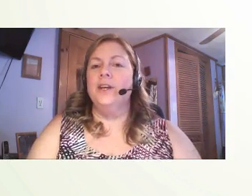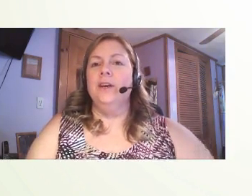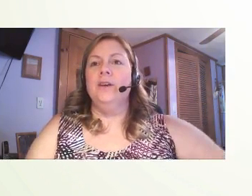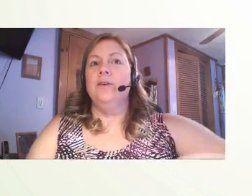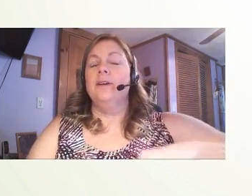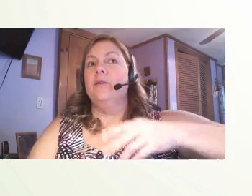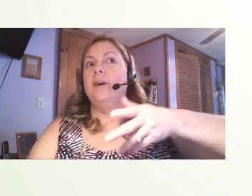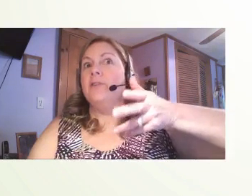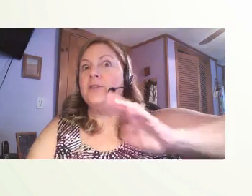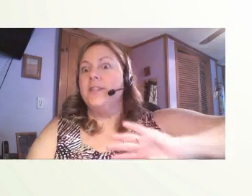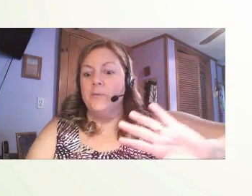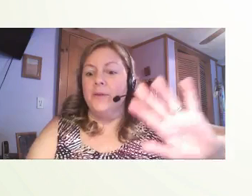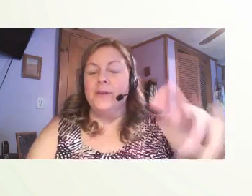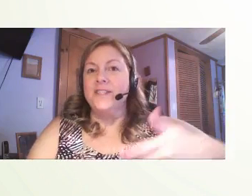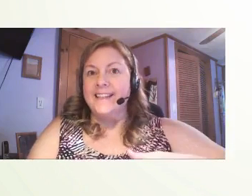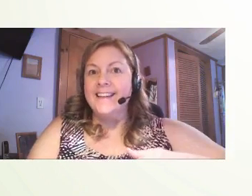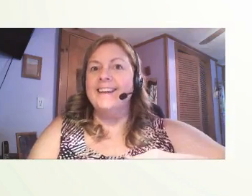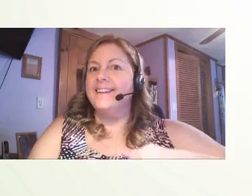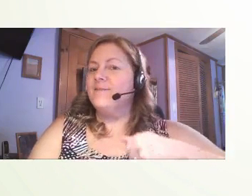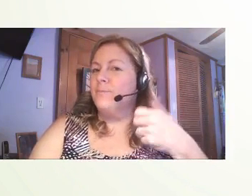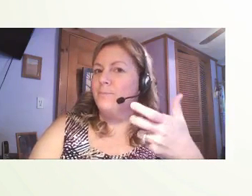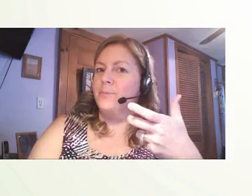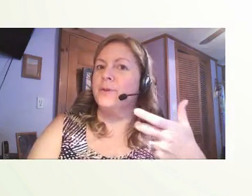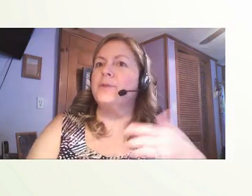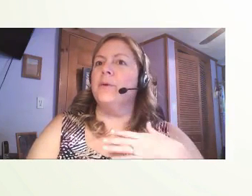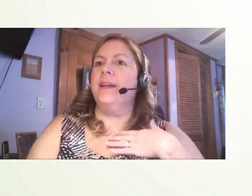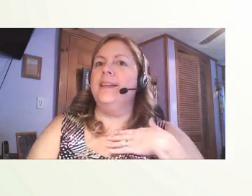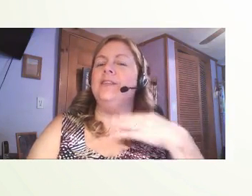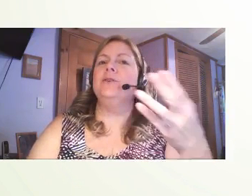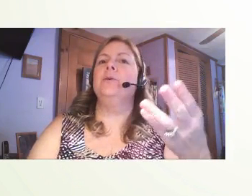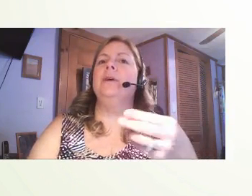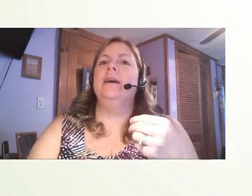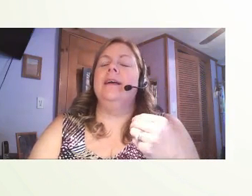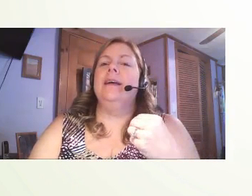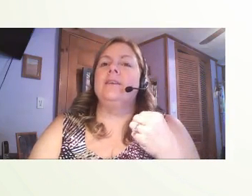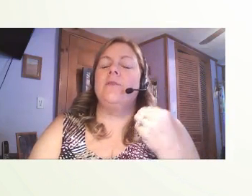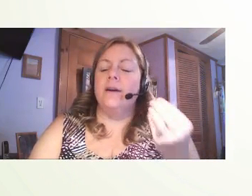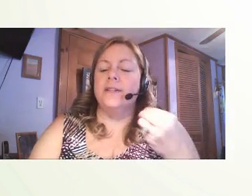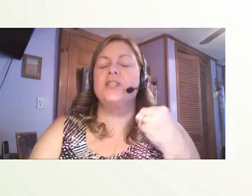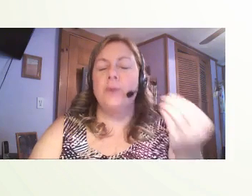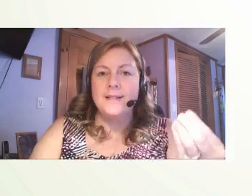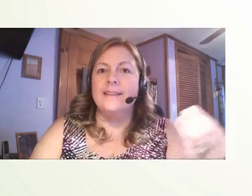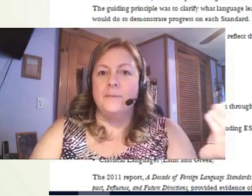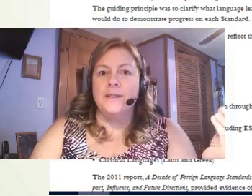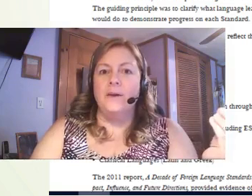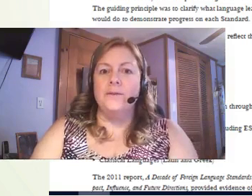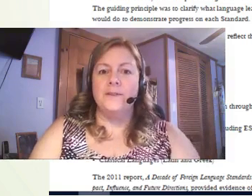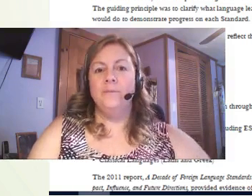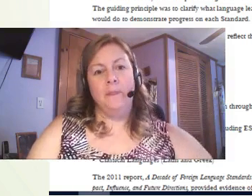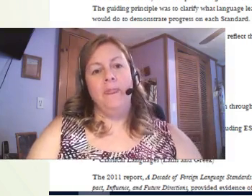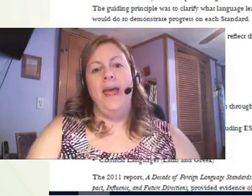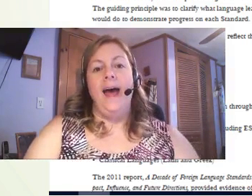to understand what they're seeing and produce what they need to as far as expressing